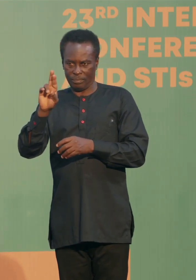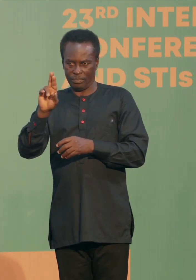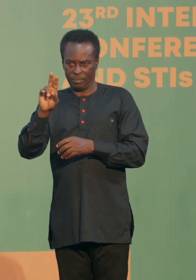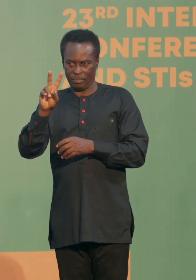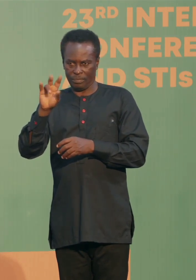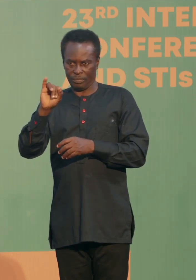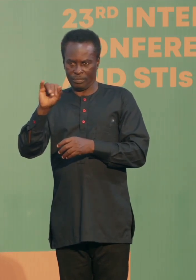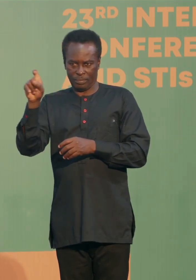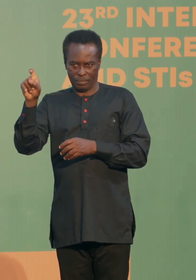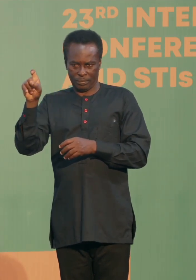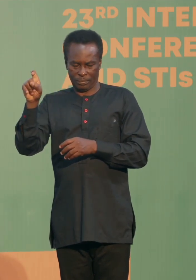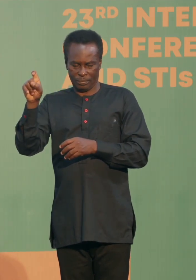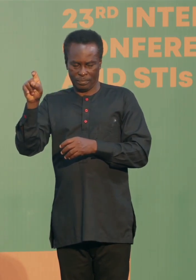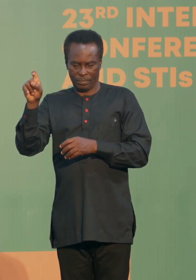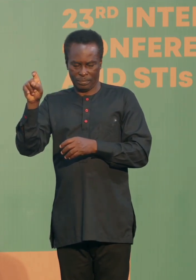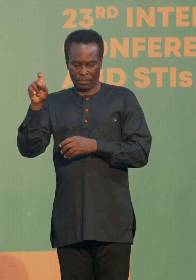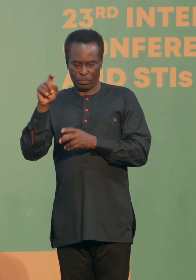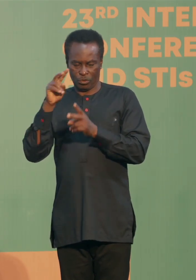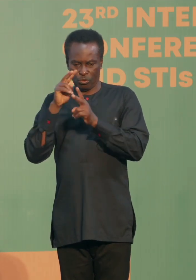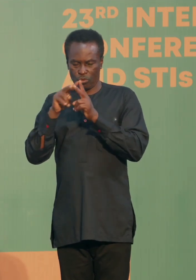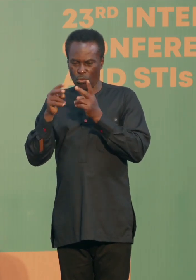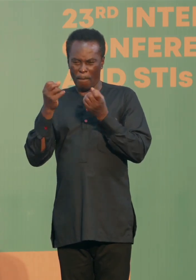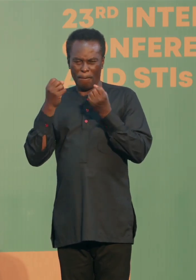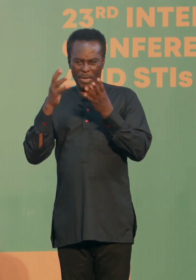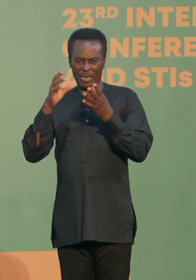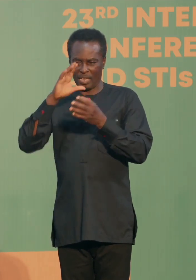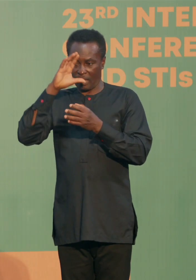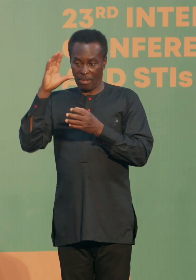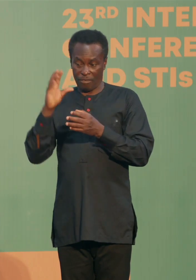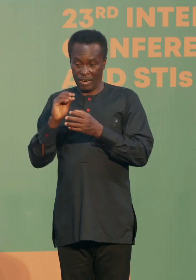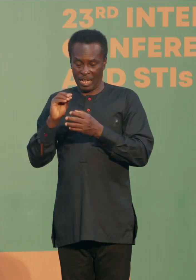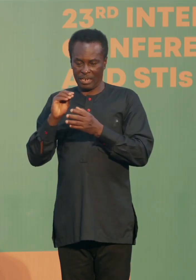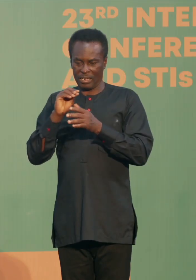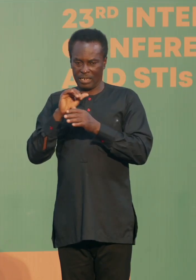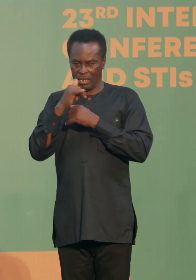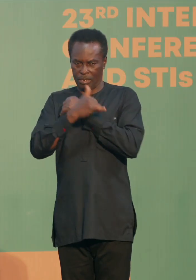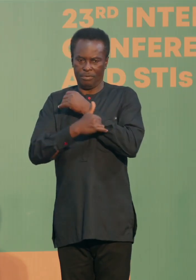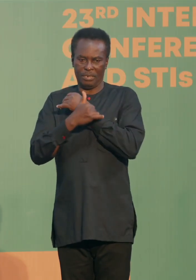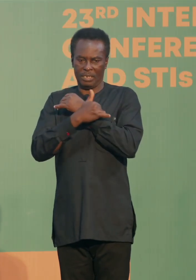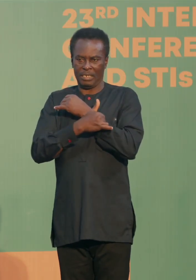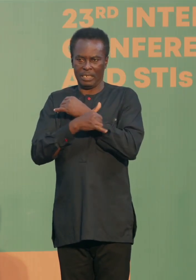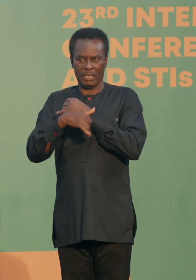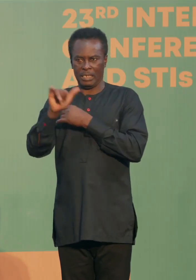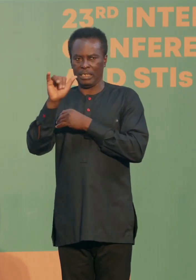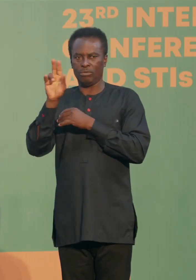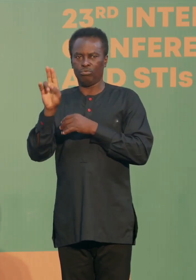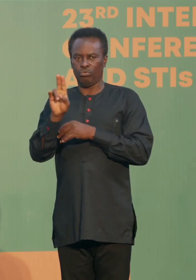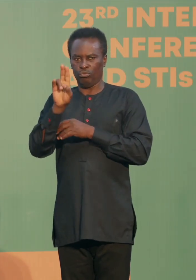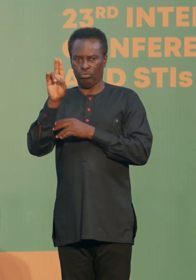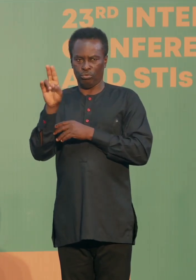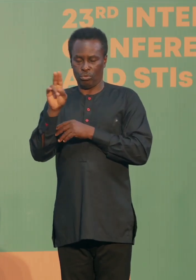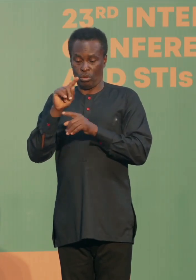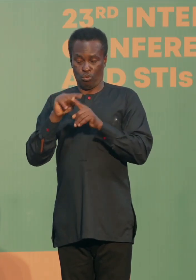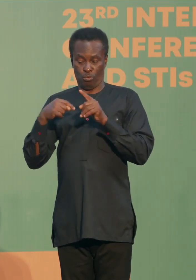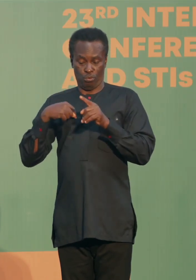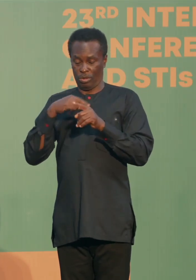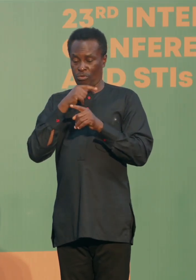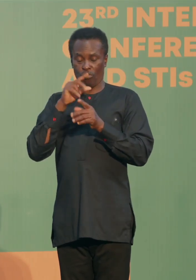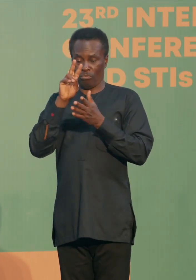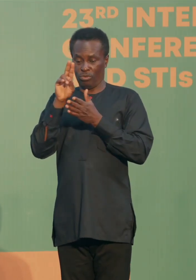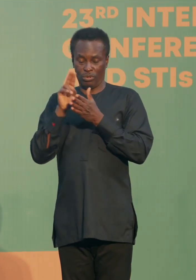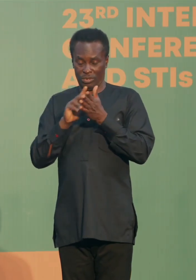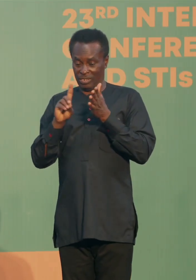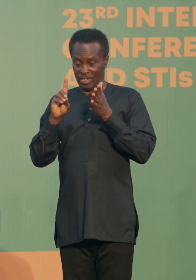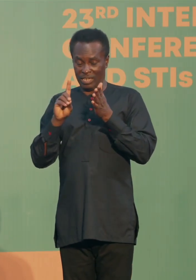is the test which a lot of African countries are still using. And we did not design this test to